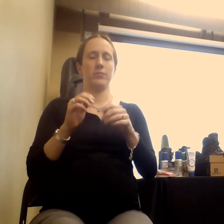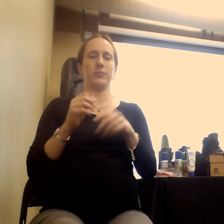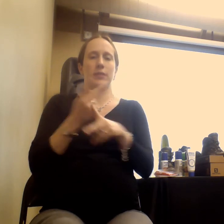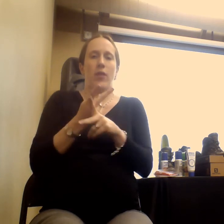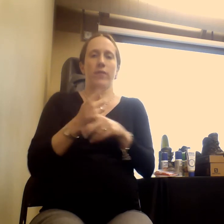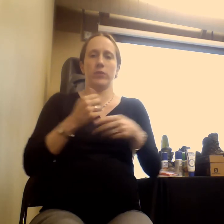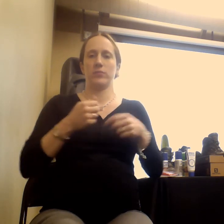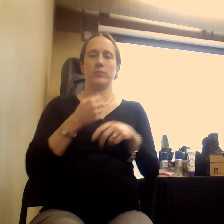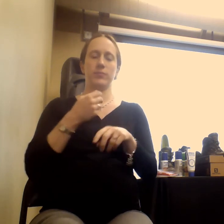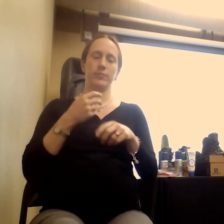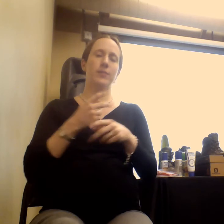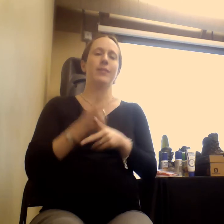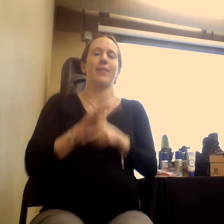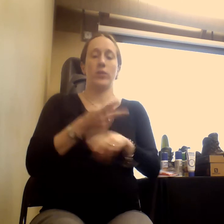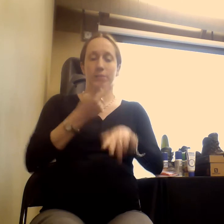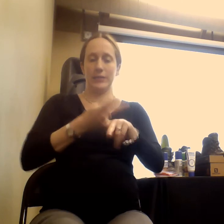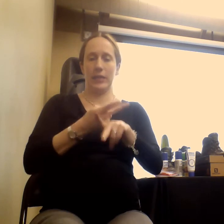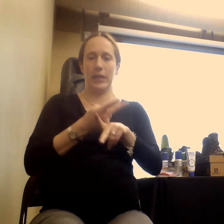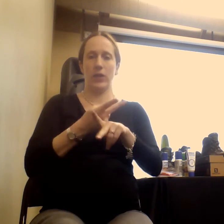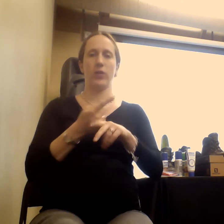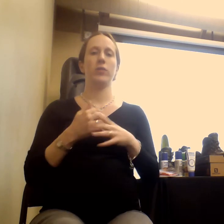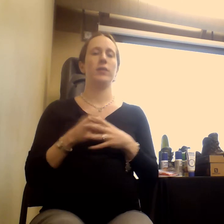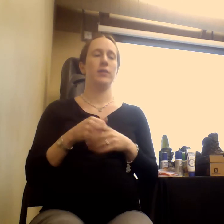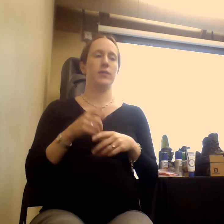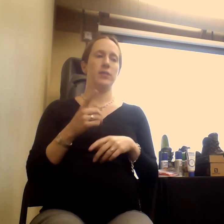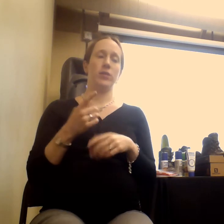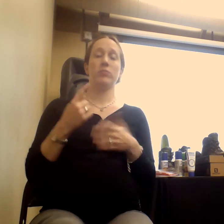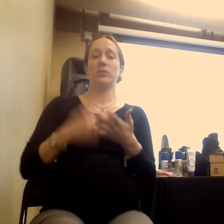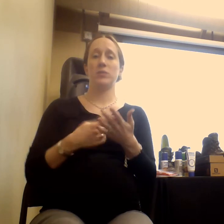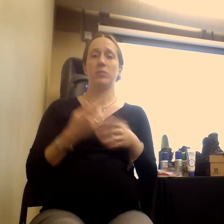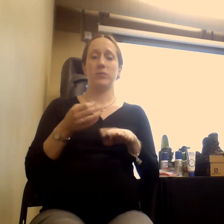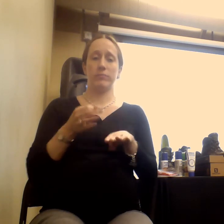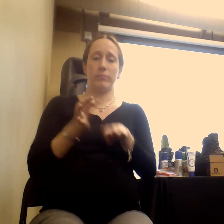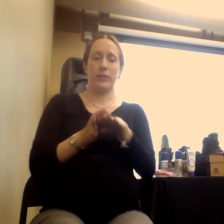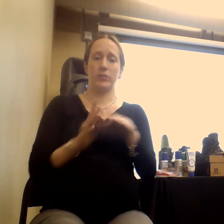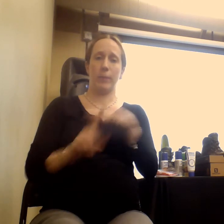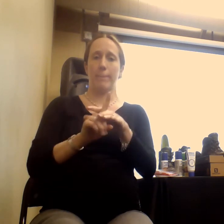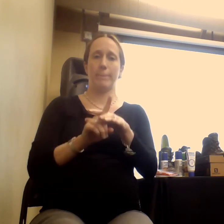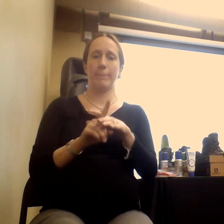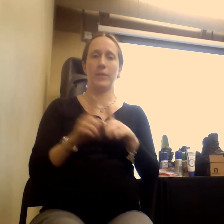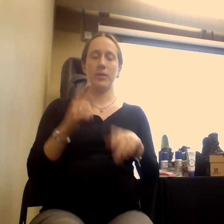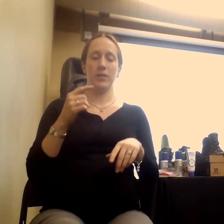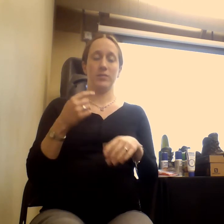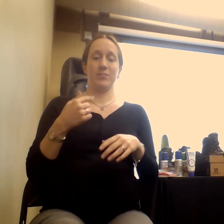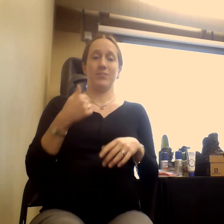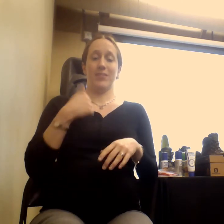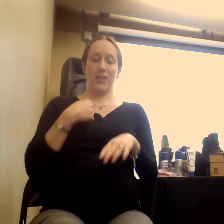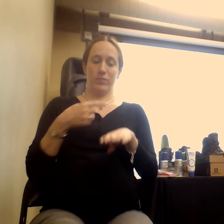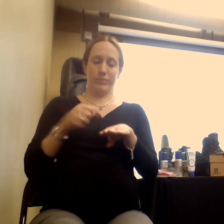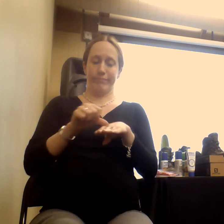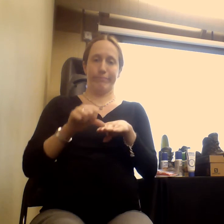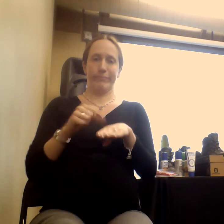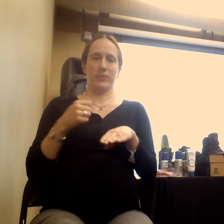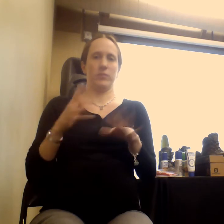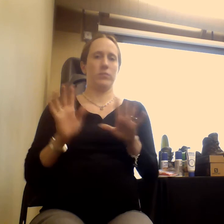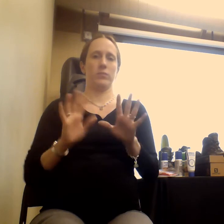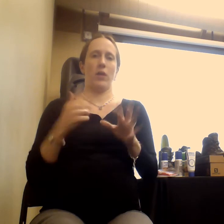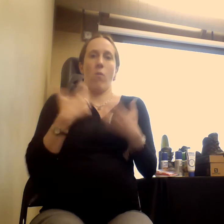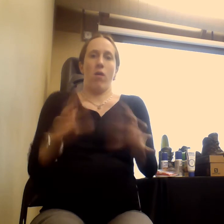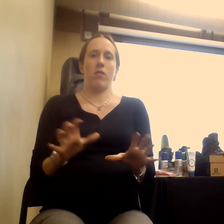get a blister and you're like, I am no way in heck I'm popping my blister. I'm going to put moleskin on it, whatever. Having some tincture of